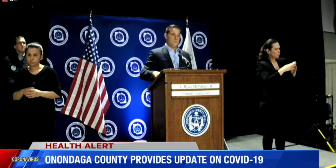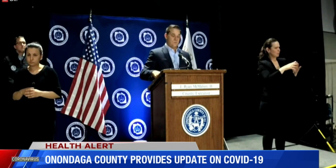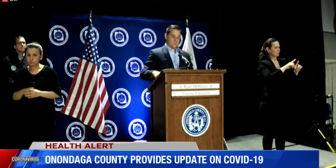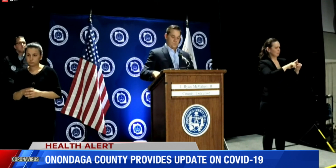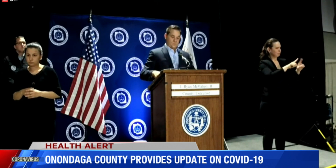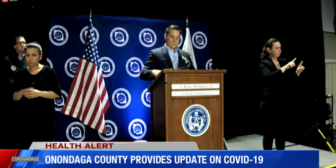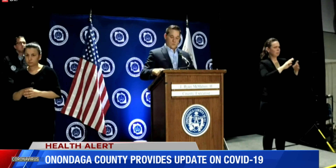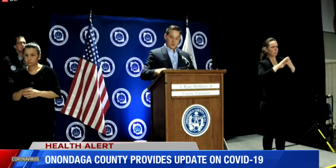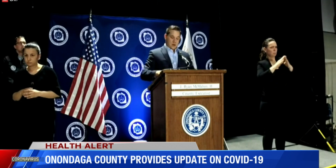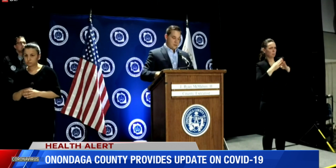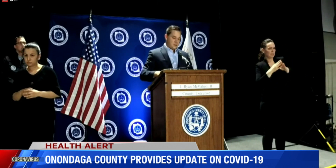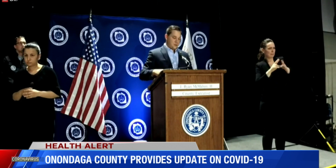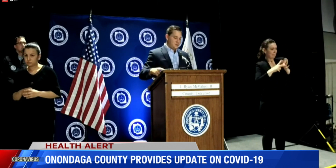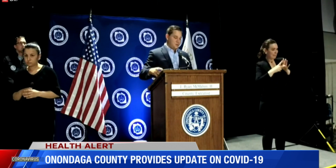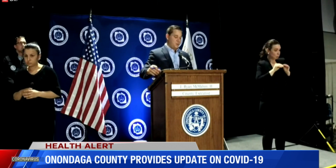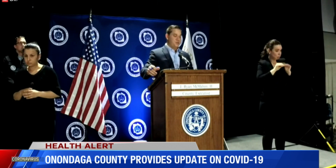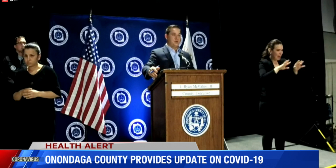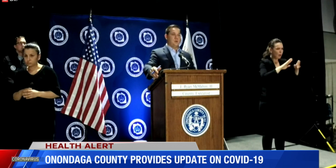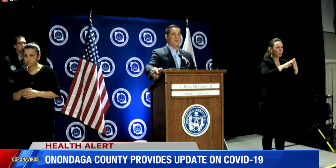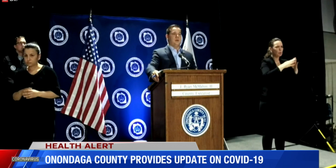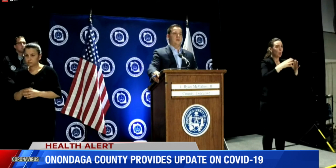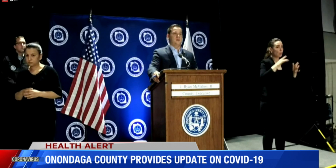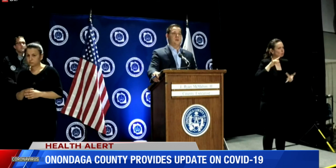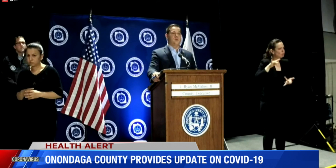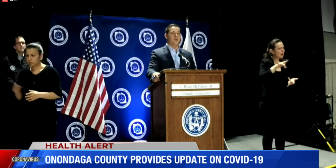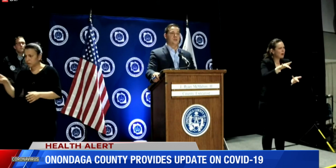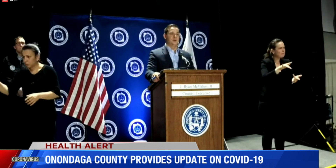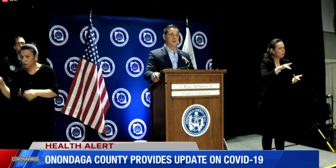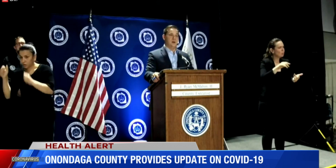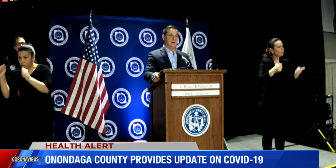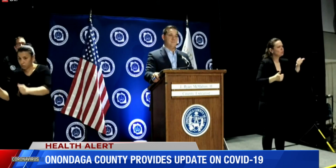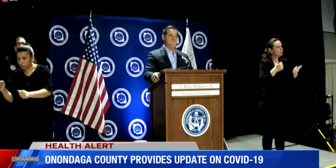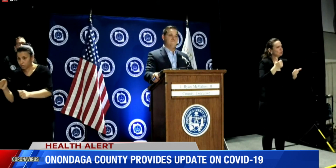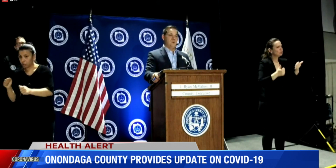needs to unite. Yeah, this is a regional